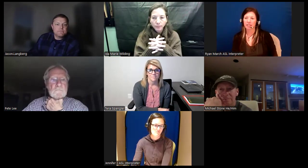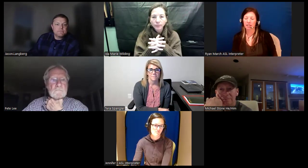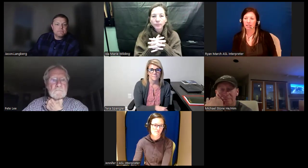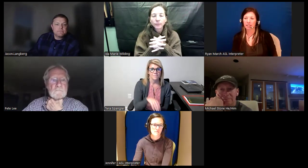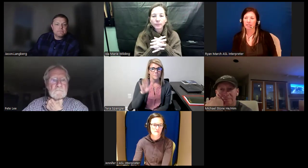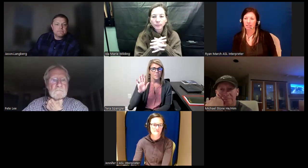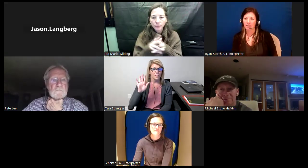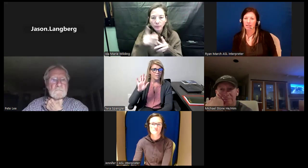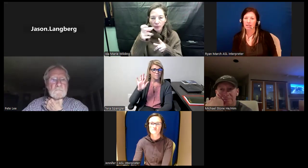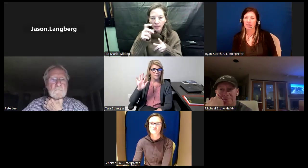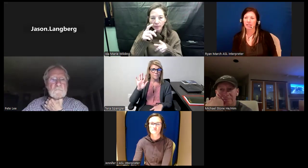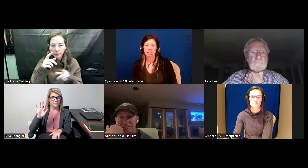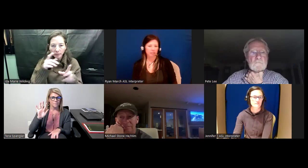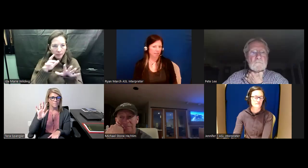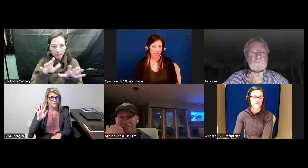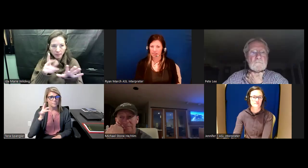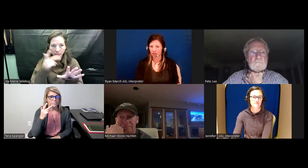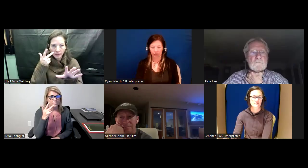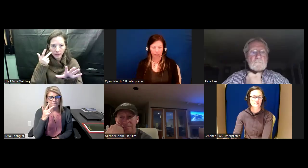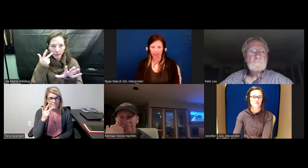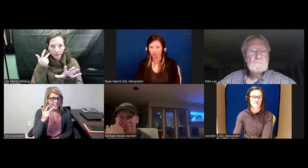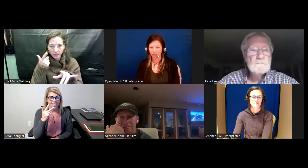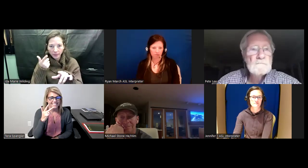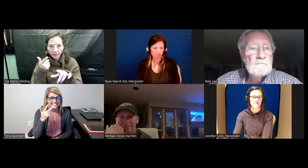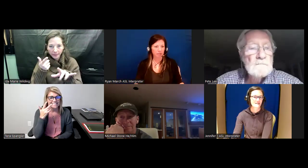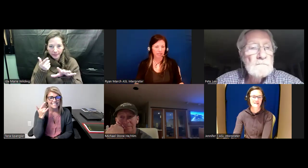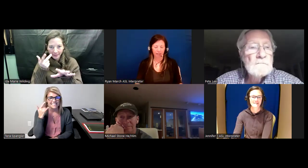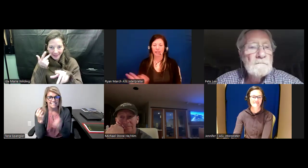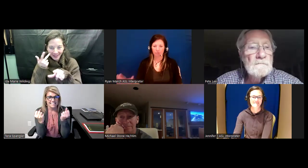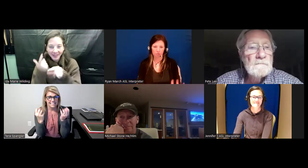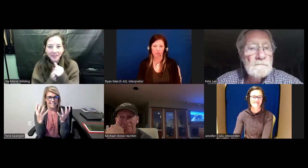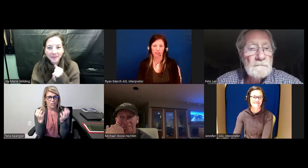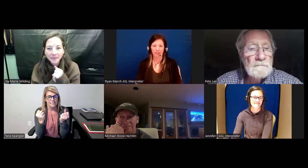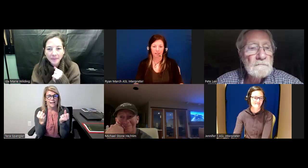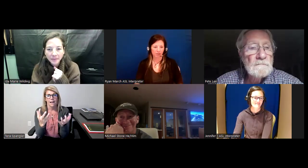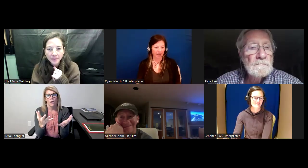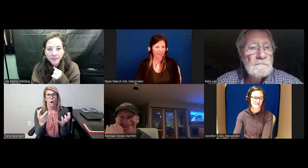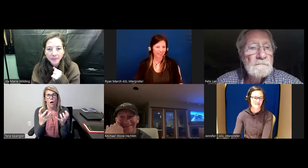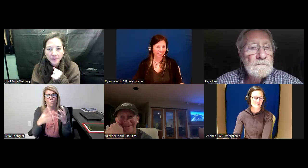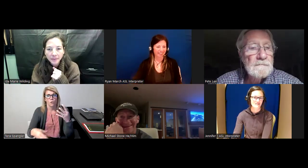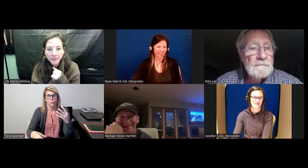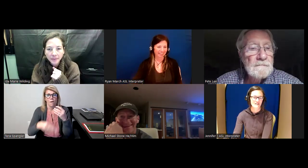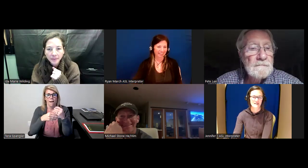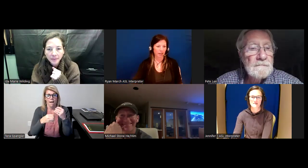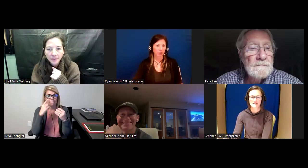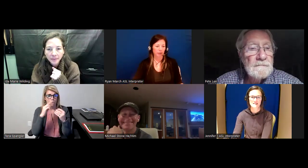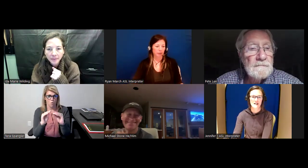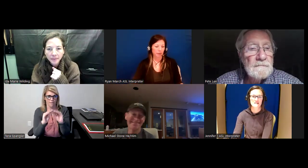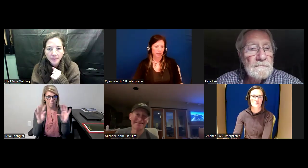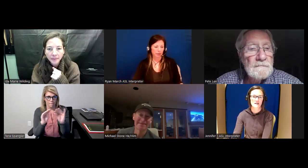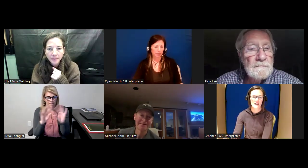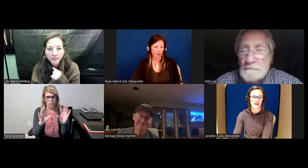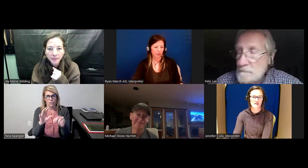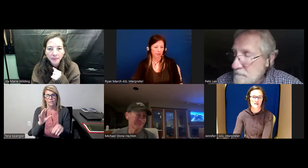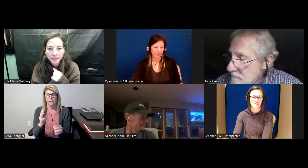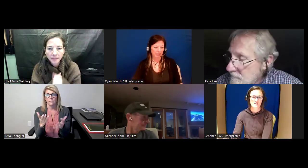agree. All right. Uh, wait a minute. Everything. Yep. Tara. Yep. It's moving a little. Okay. Yep, this is Tara. I